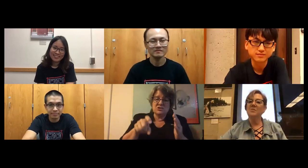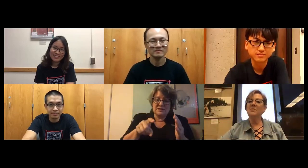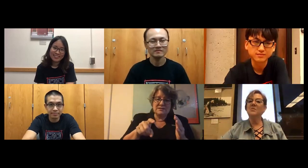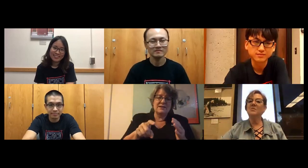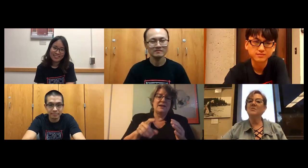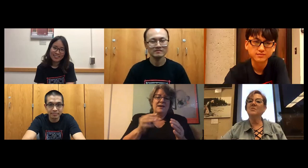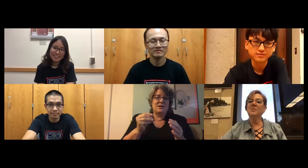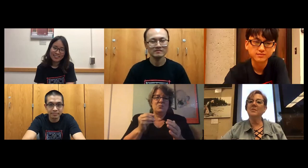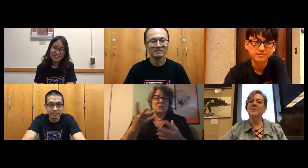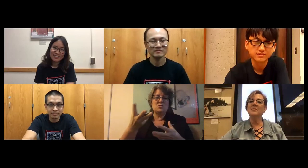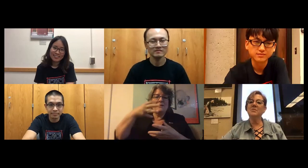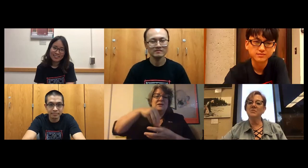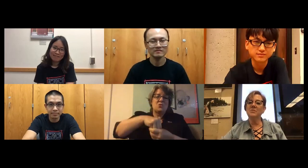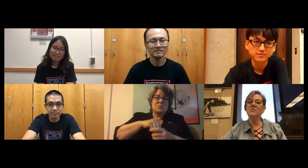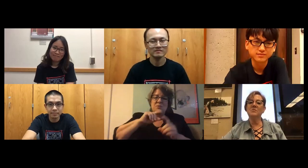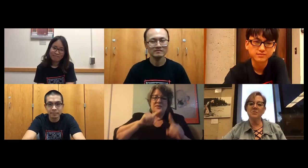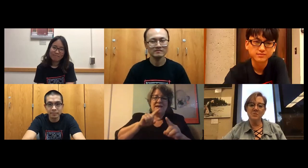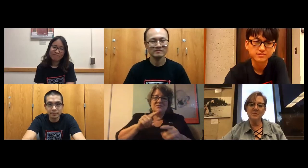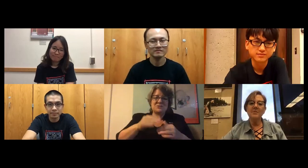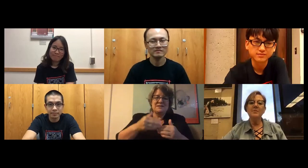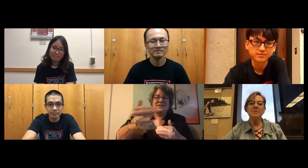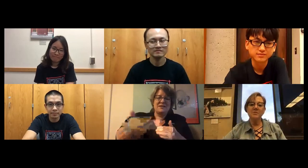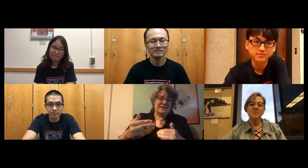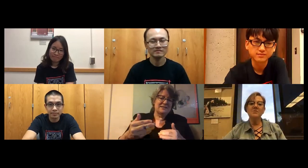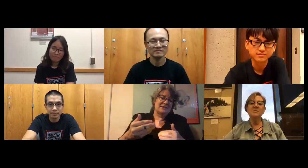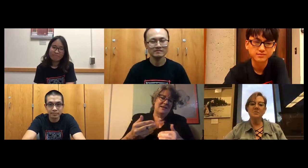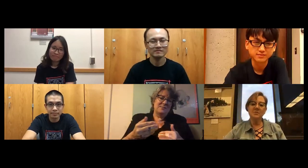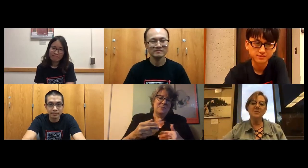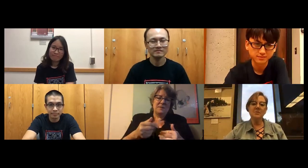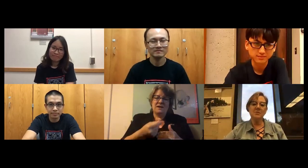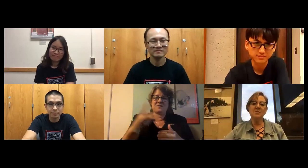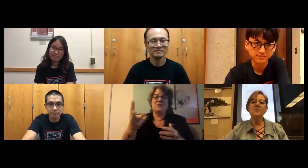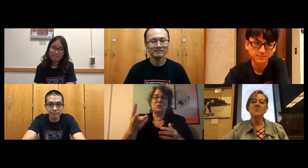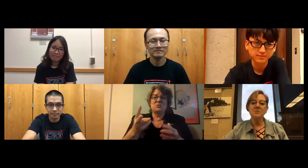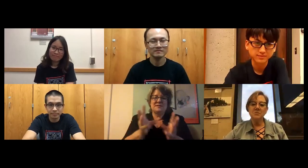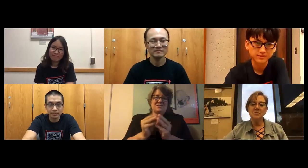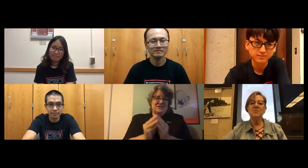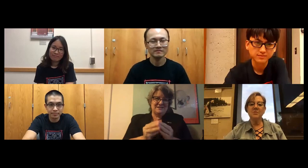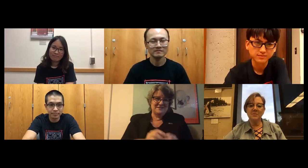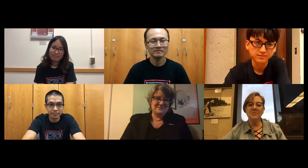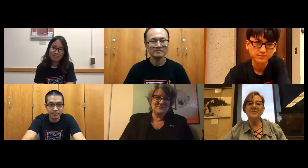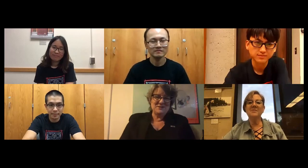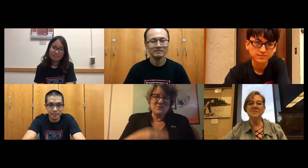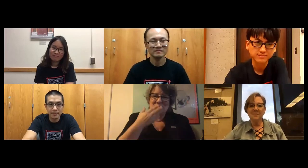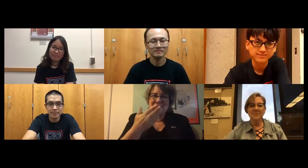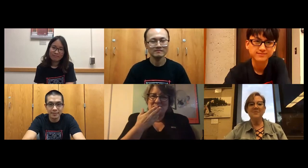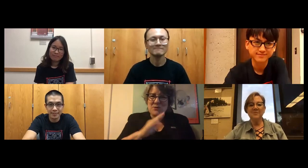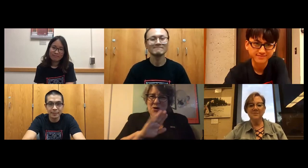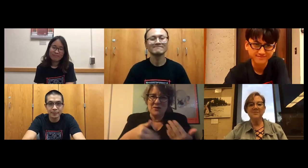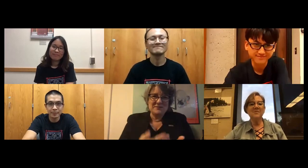questions and we will try to incorporate the answers in our next few sessions. So thank you all.